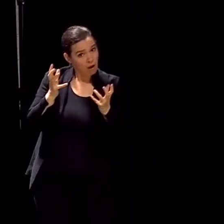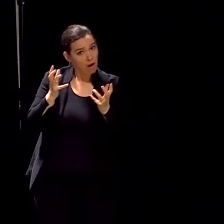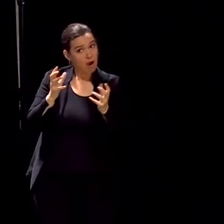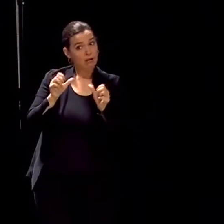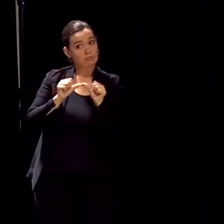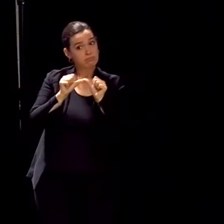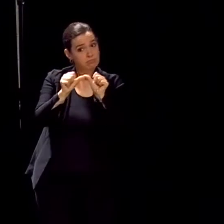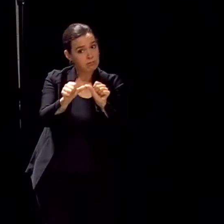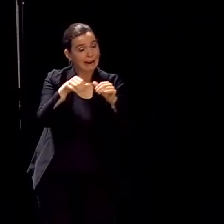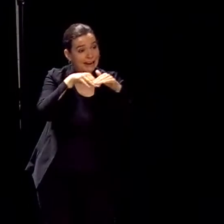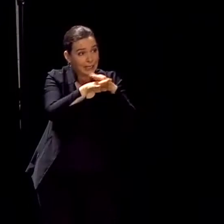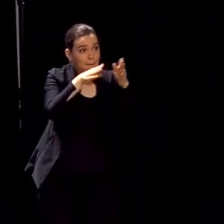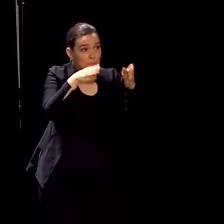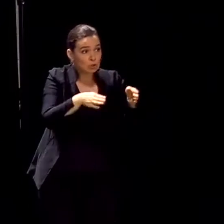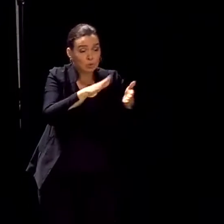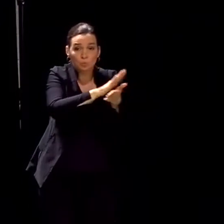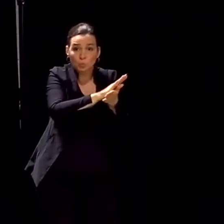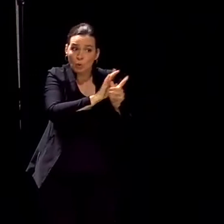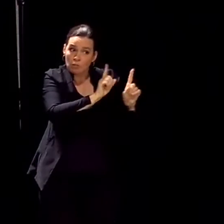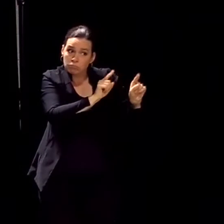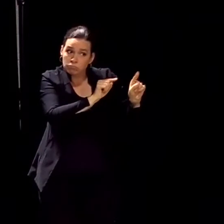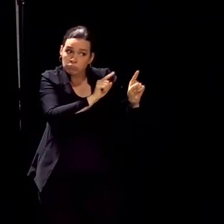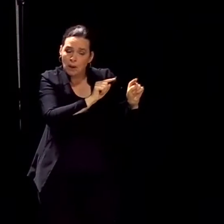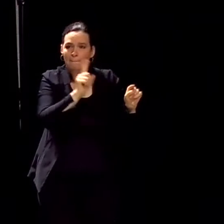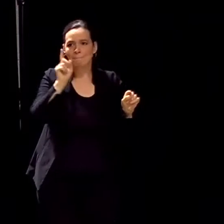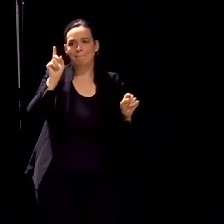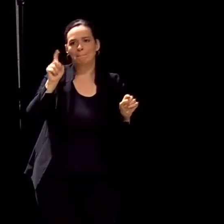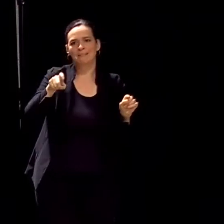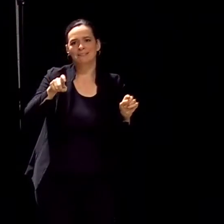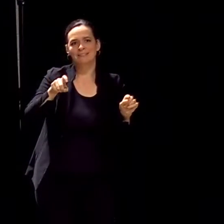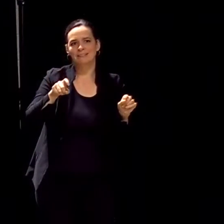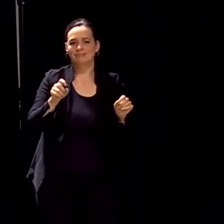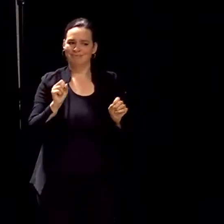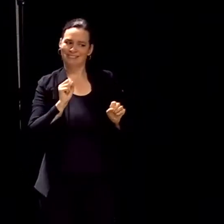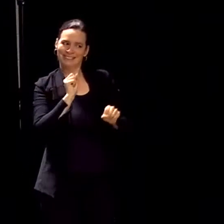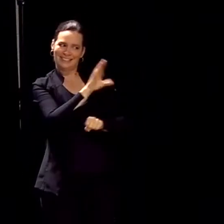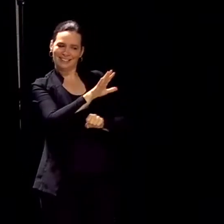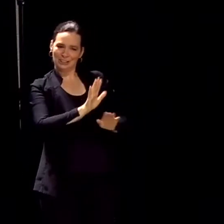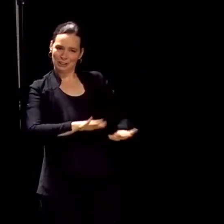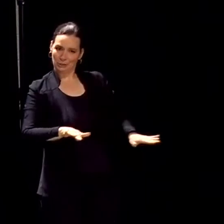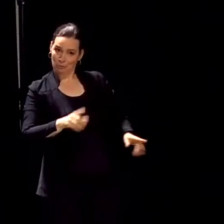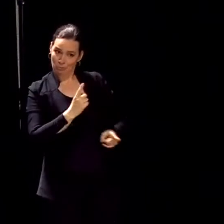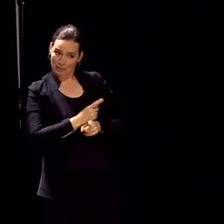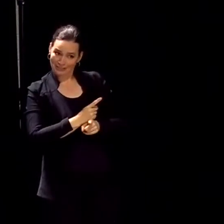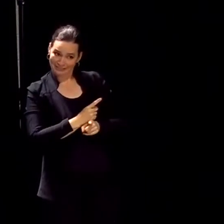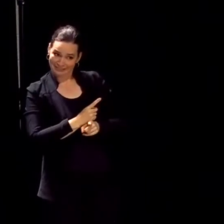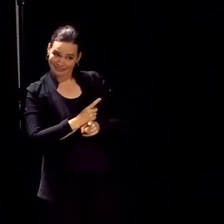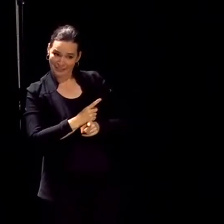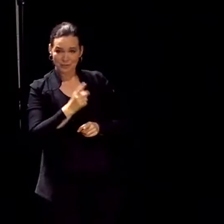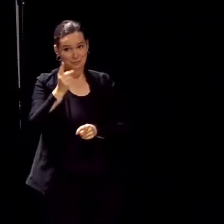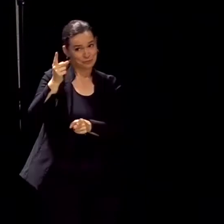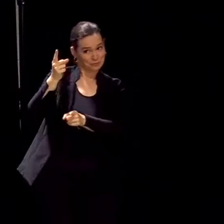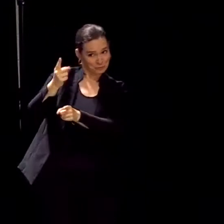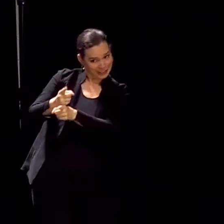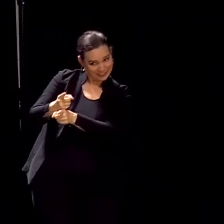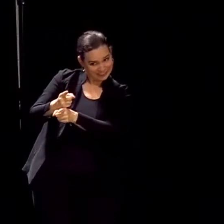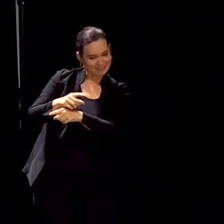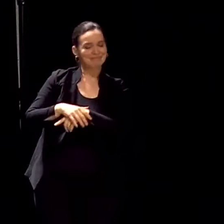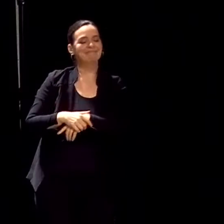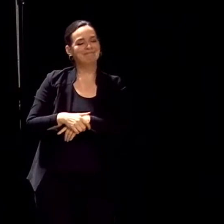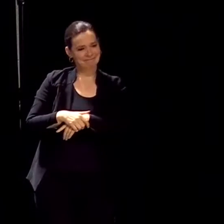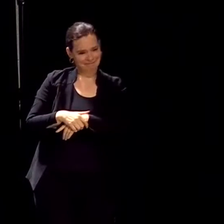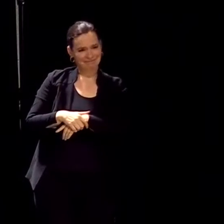If we don't have enough kids to meet this 20% number. There's only so many faculty and staff, right? I